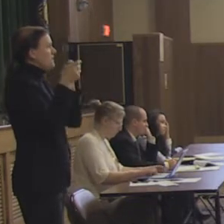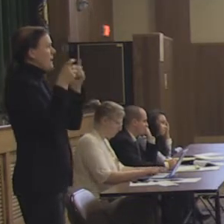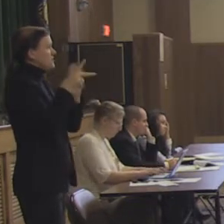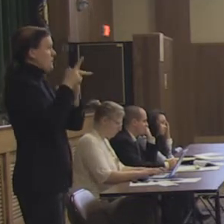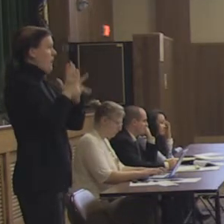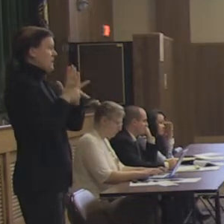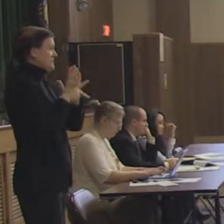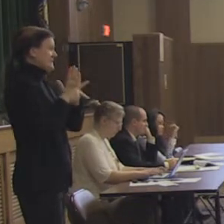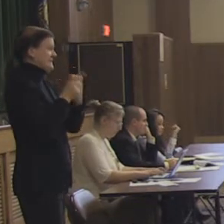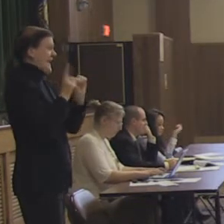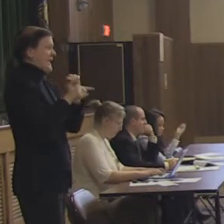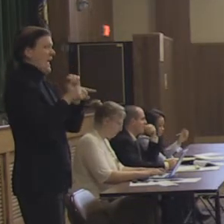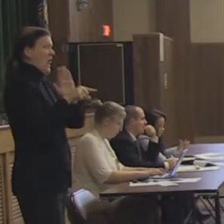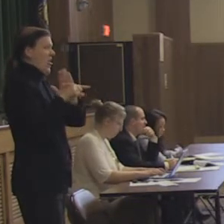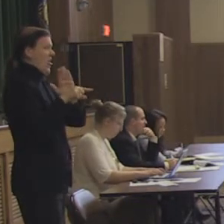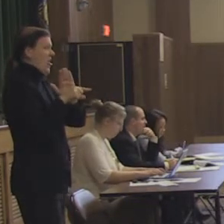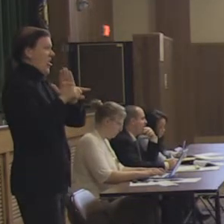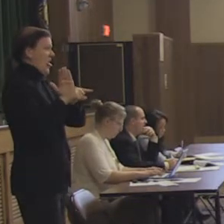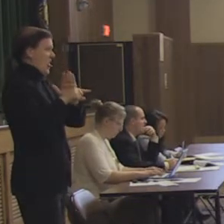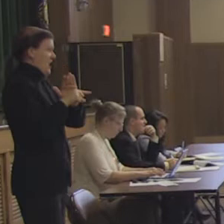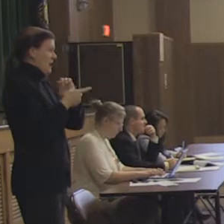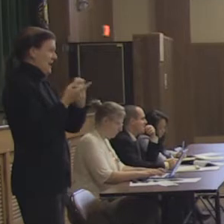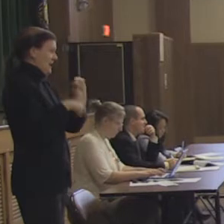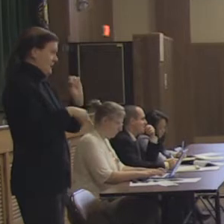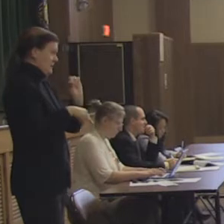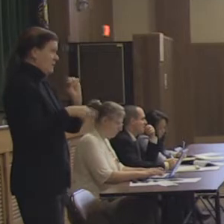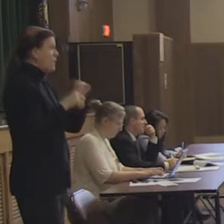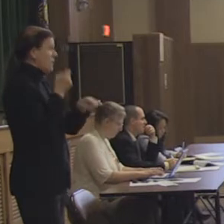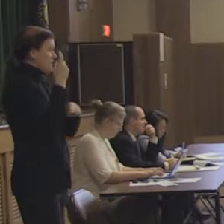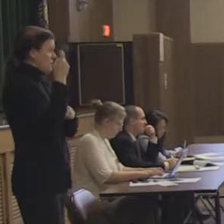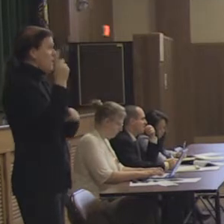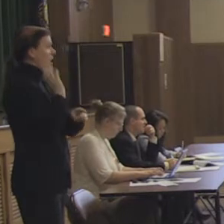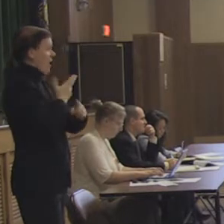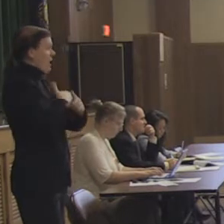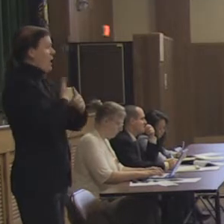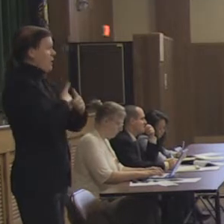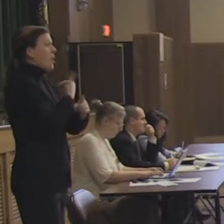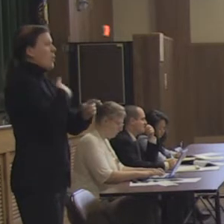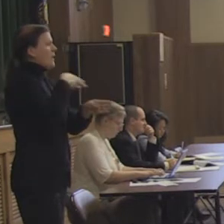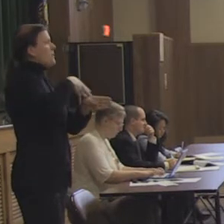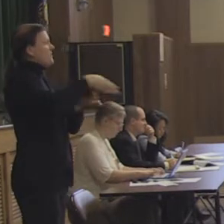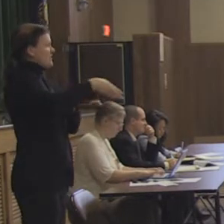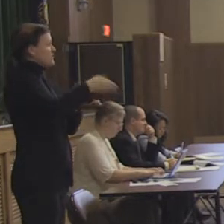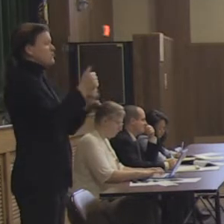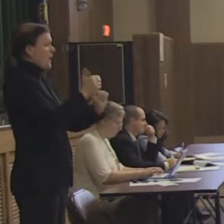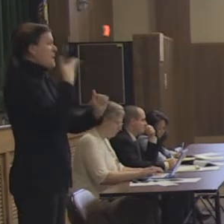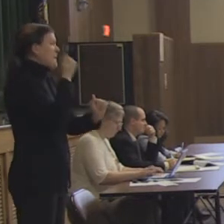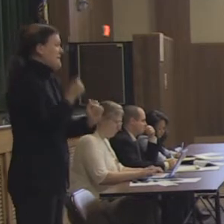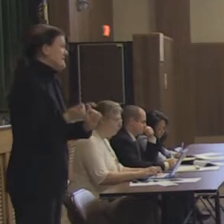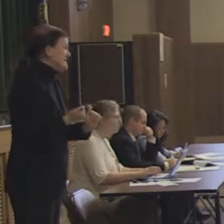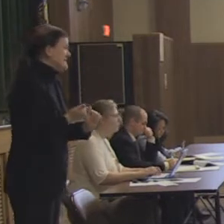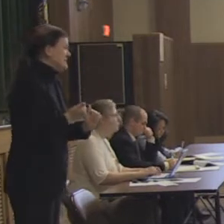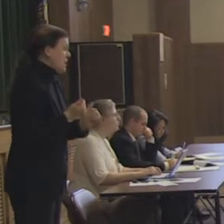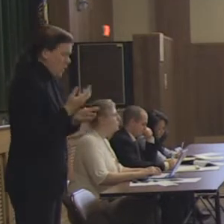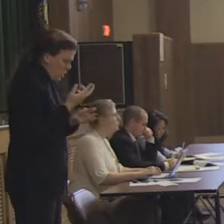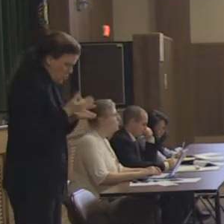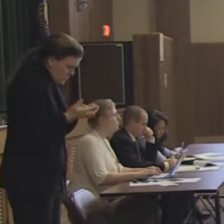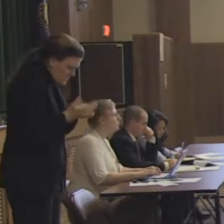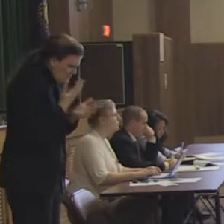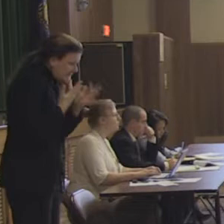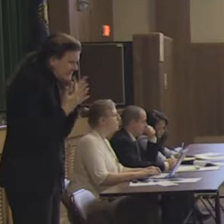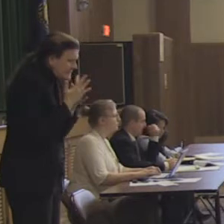policies. However, I would like to say that at the complex, we are professionals doing the best we can with the least resources that we